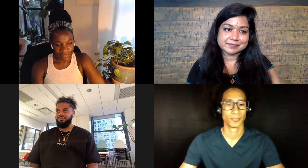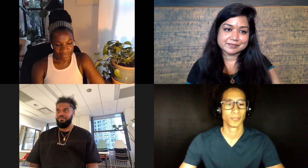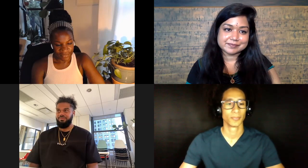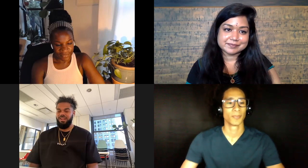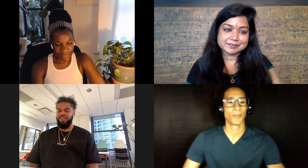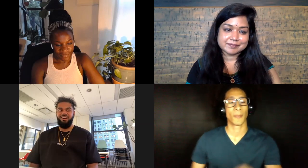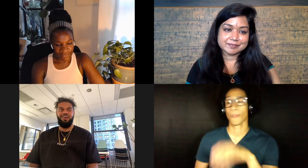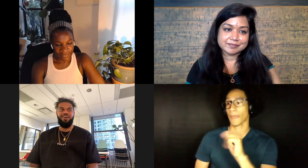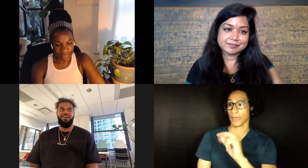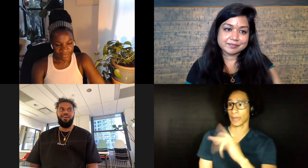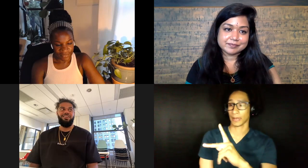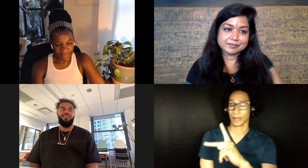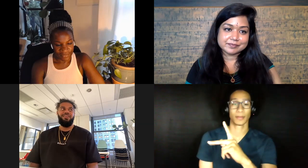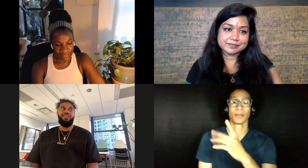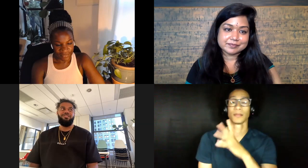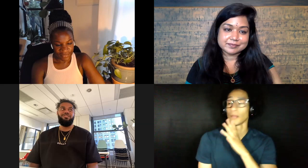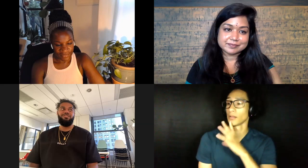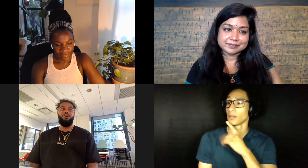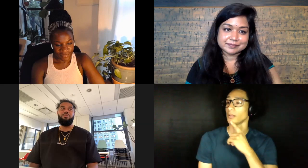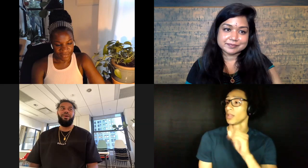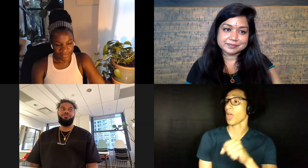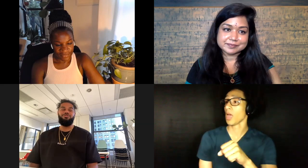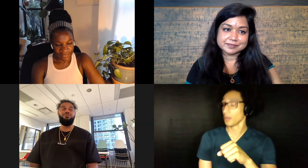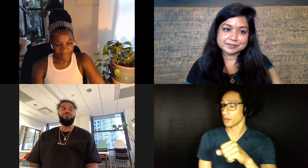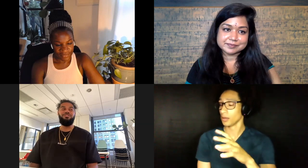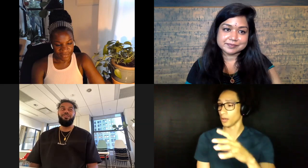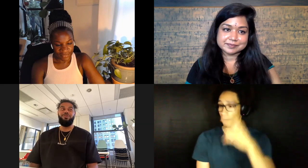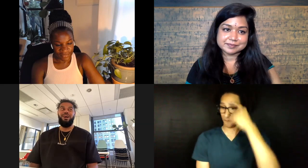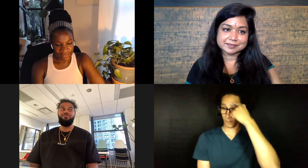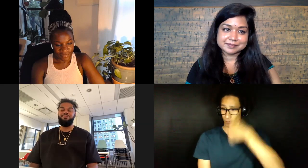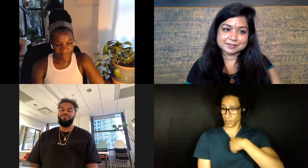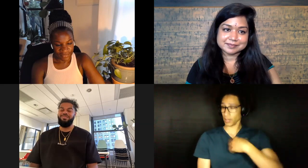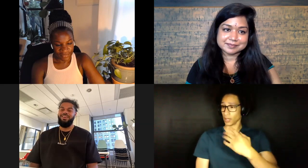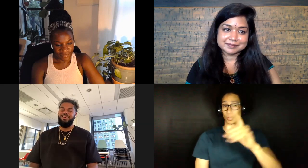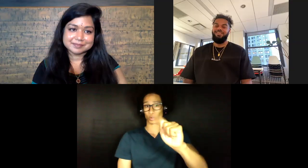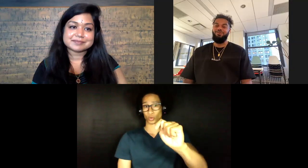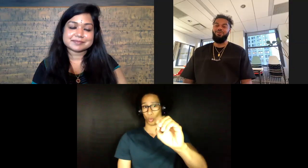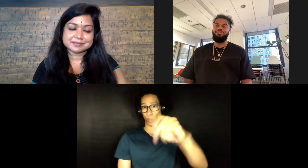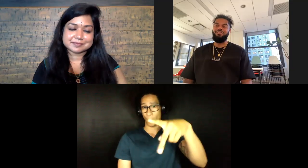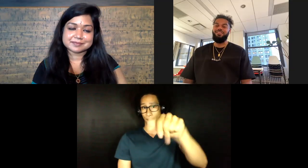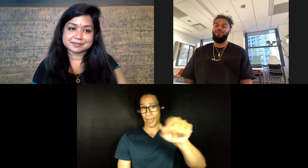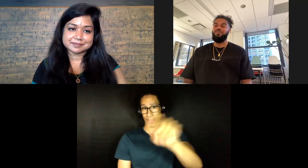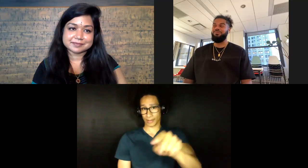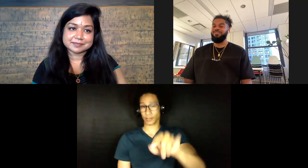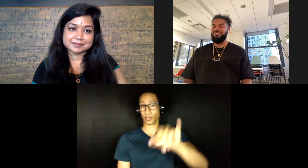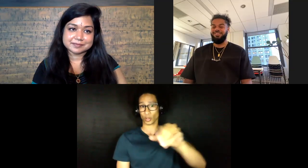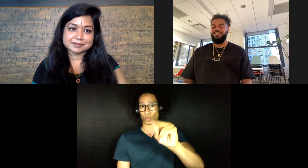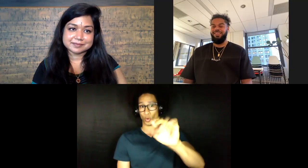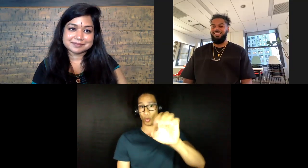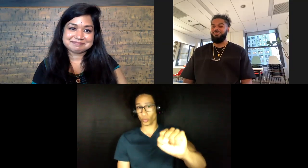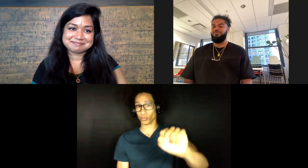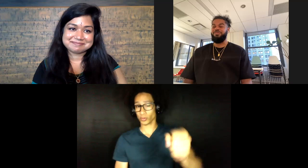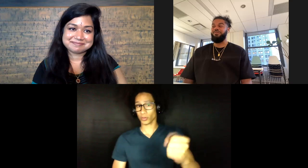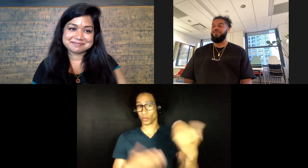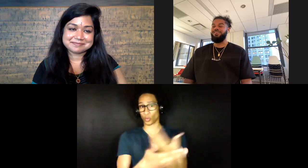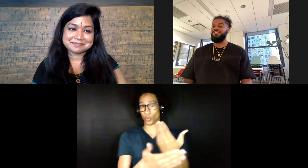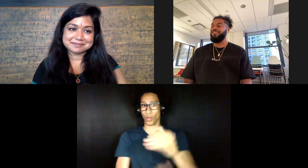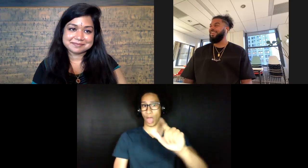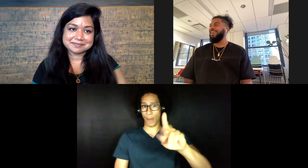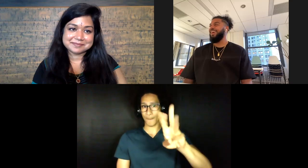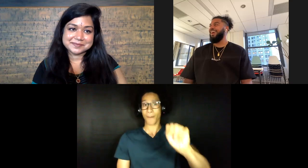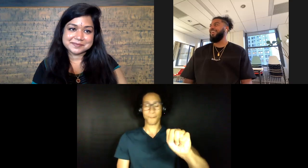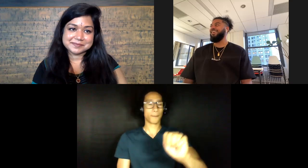those girls to kind of like be seen a bit. And so part of my work is just like working on, I guess like amplifying or, you know, like